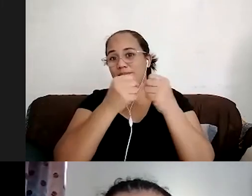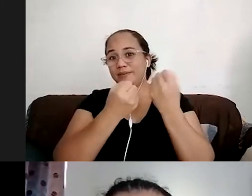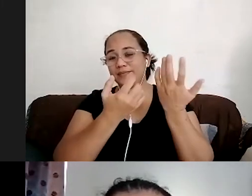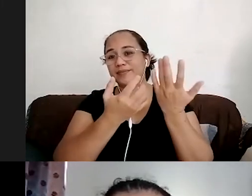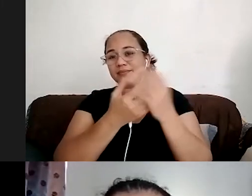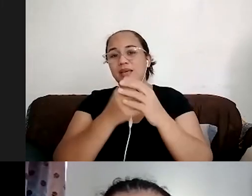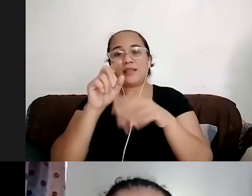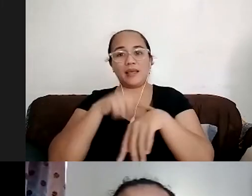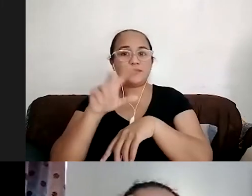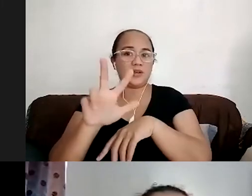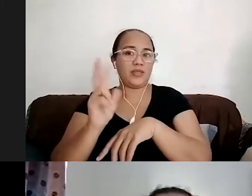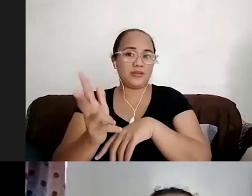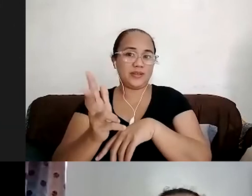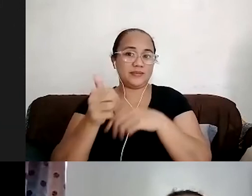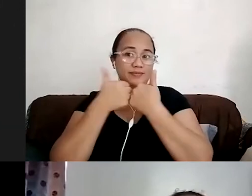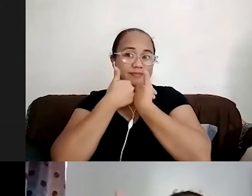3:30. Okay?